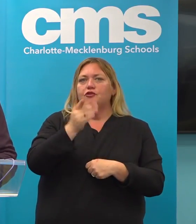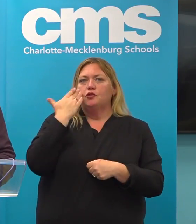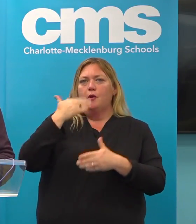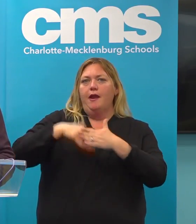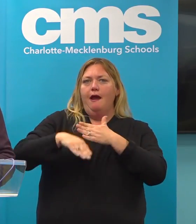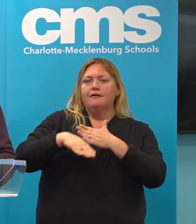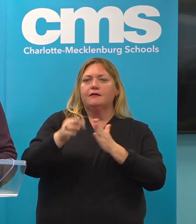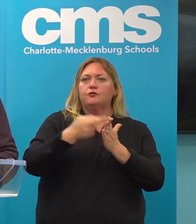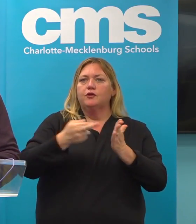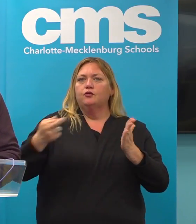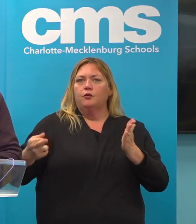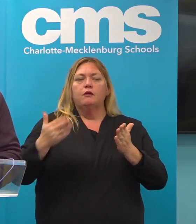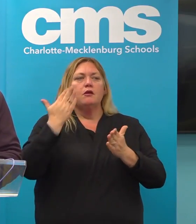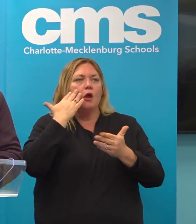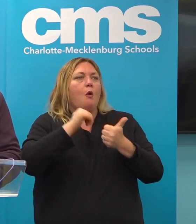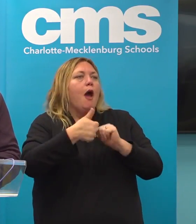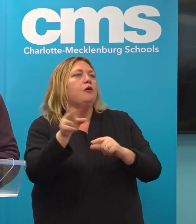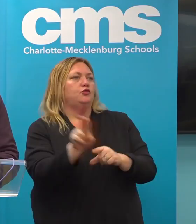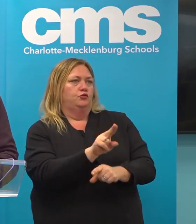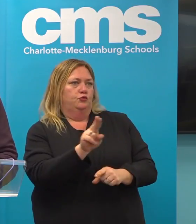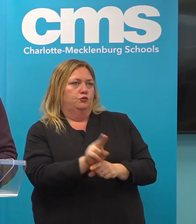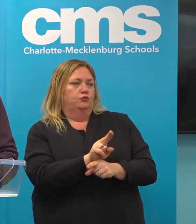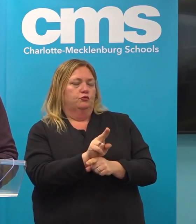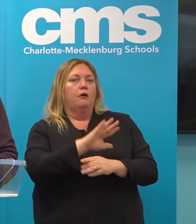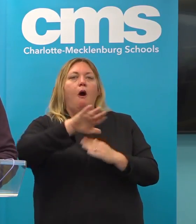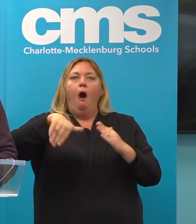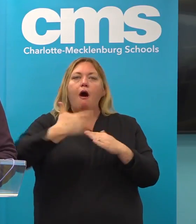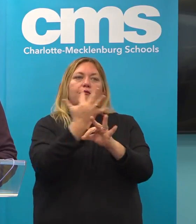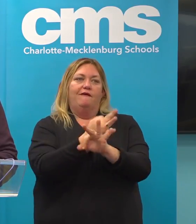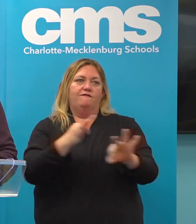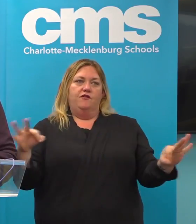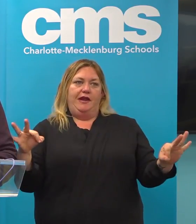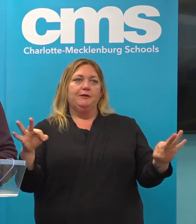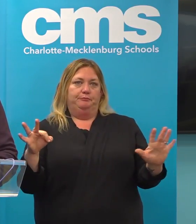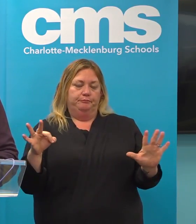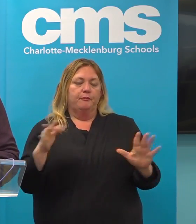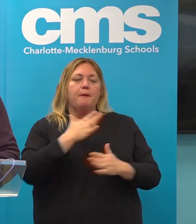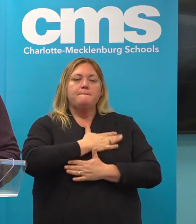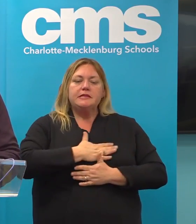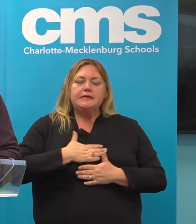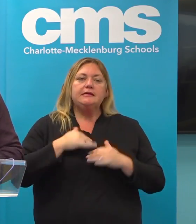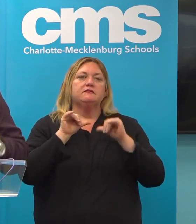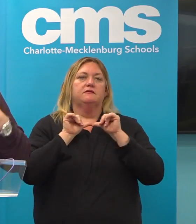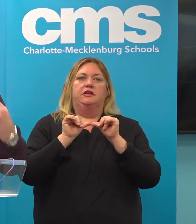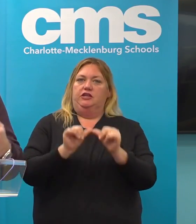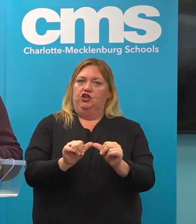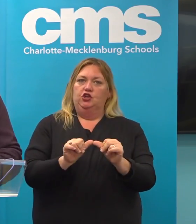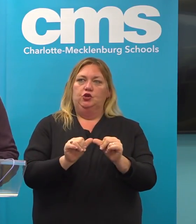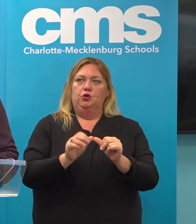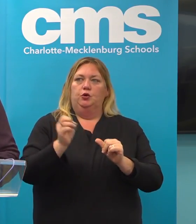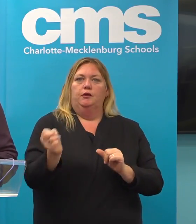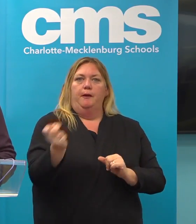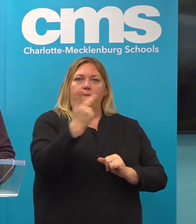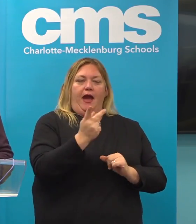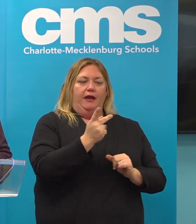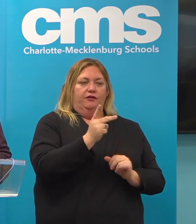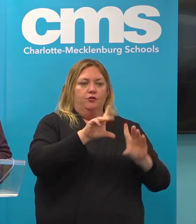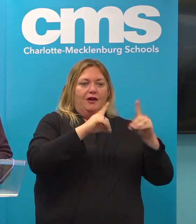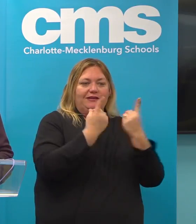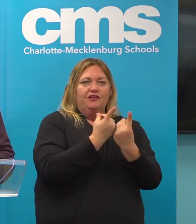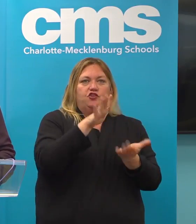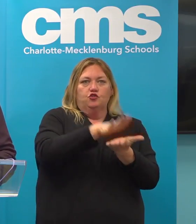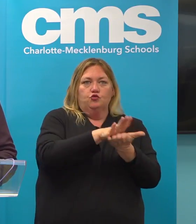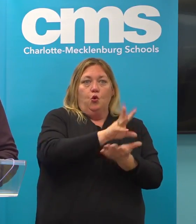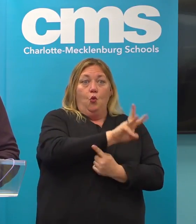these resources and know how to use them, and all of them are free of charge. So please continue to come back to our district and your